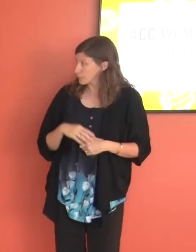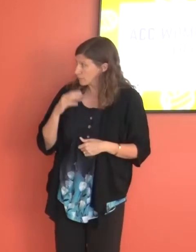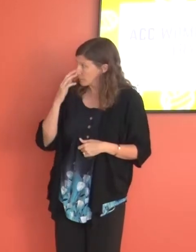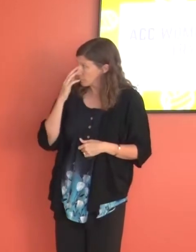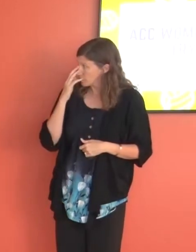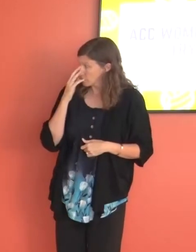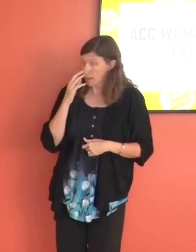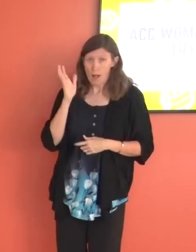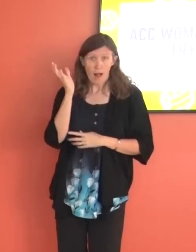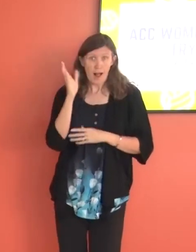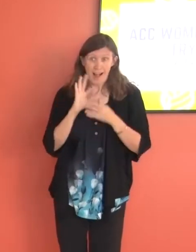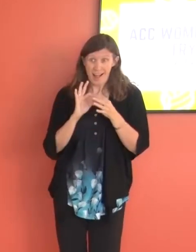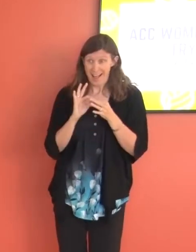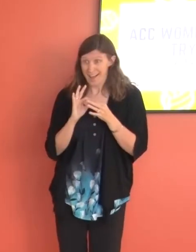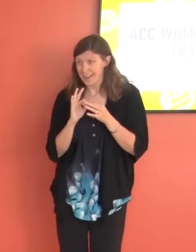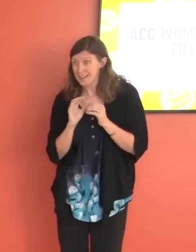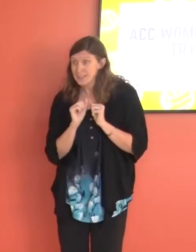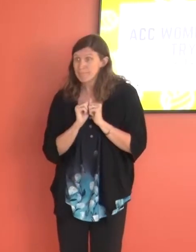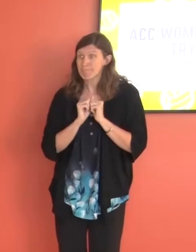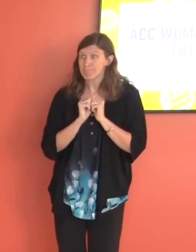I've talked for a while, Dr. Rhodes.